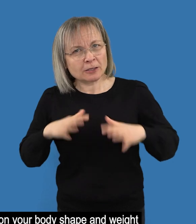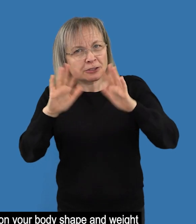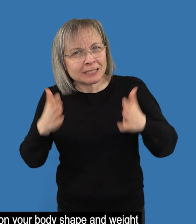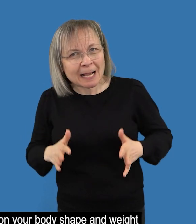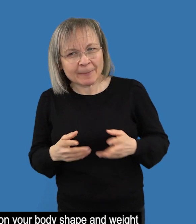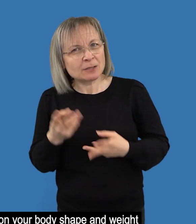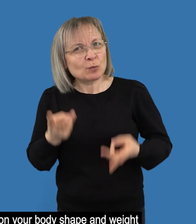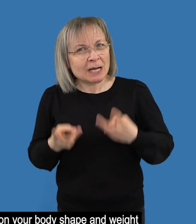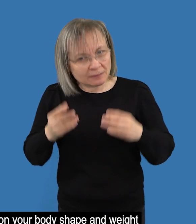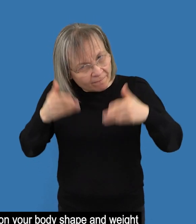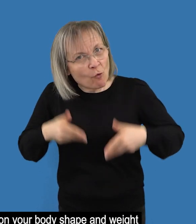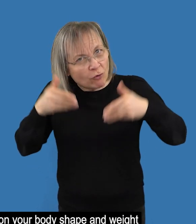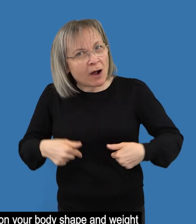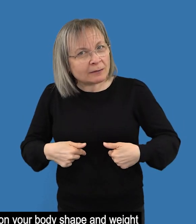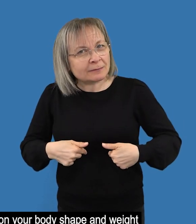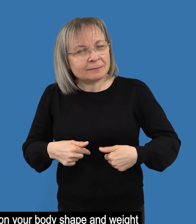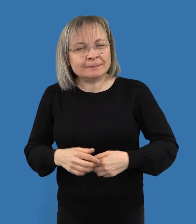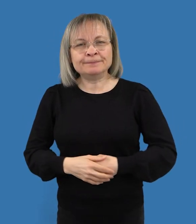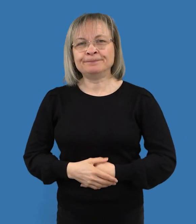Focusing on your body shape and weight.